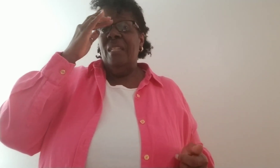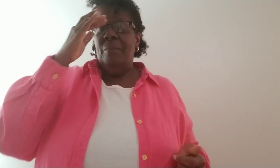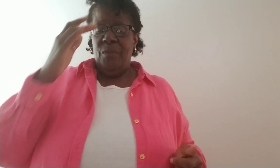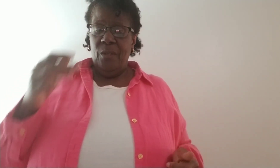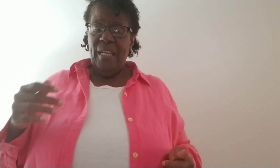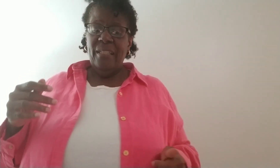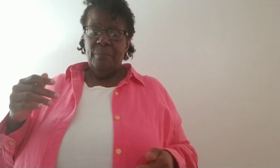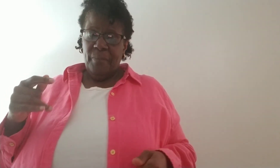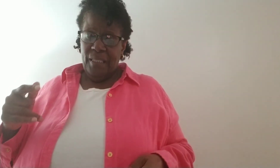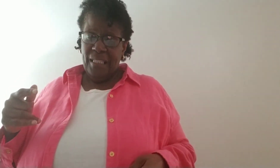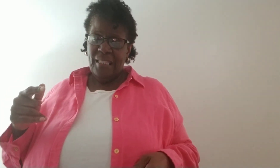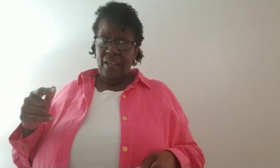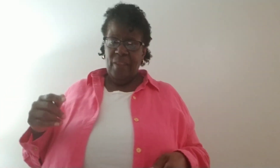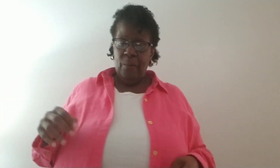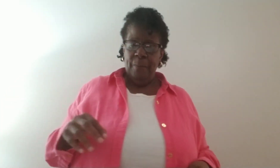136,046,935,815. Okay, let's sign that one.